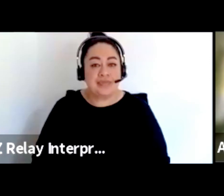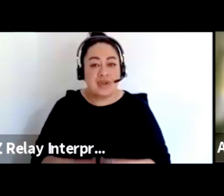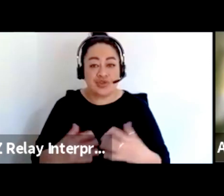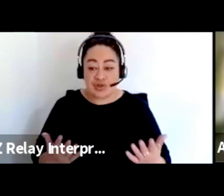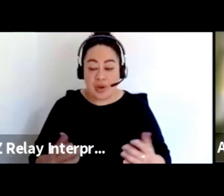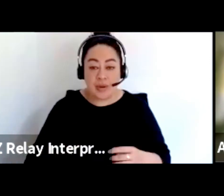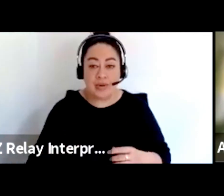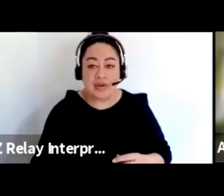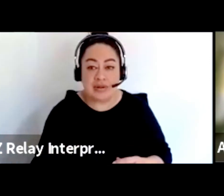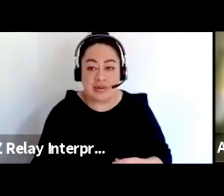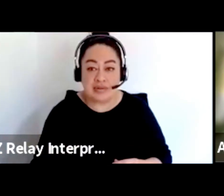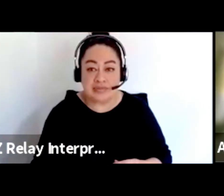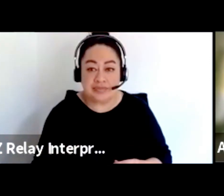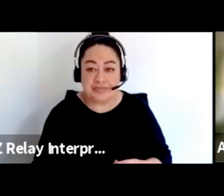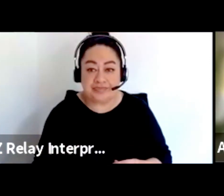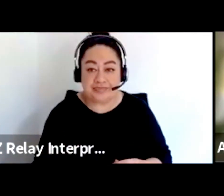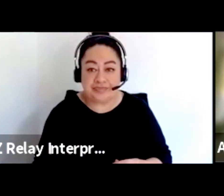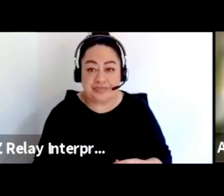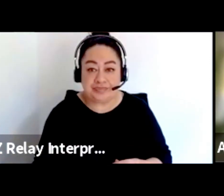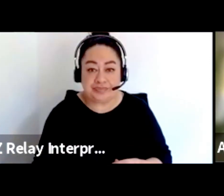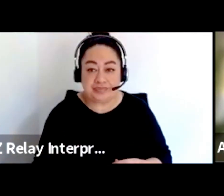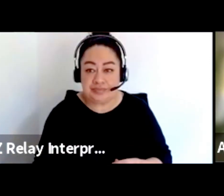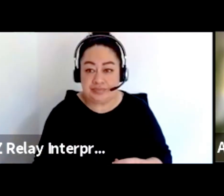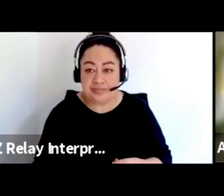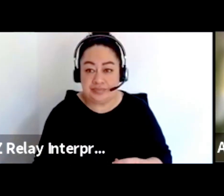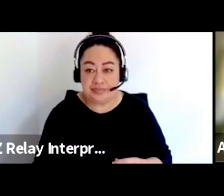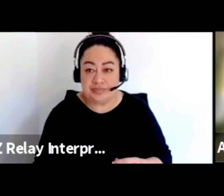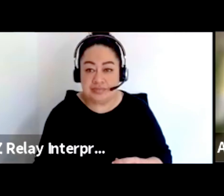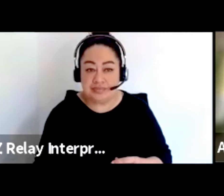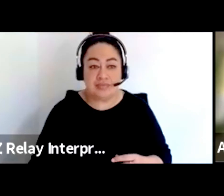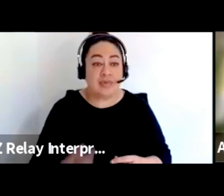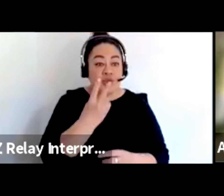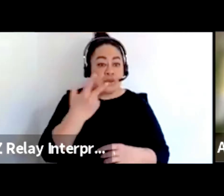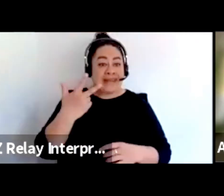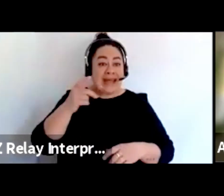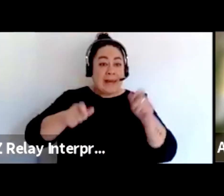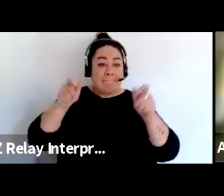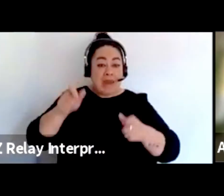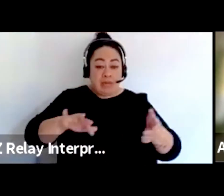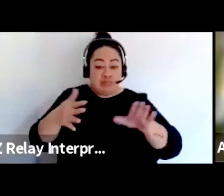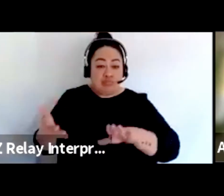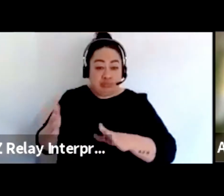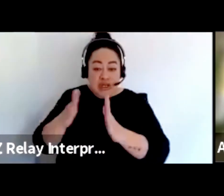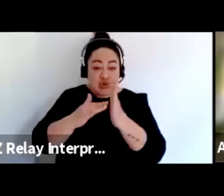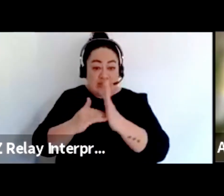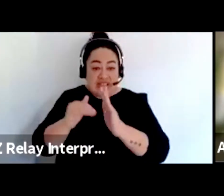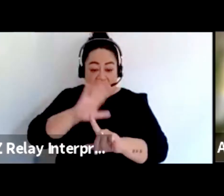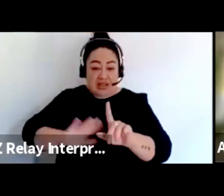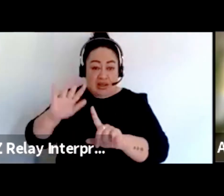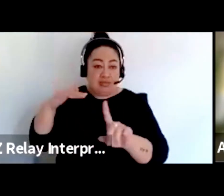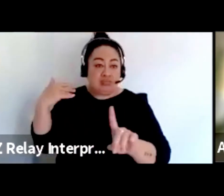So the 29 or 28 people that have died so far, none of them had been